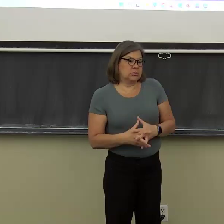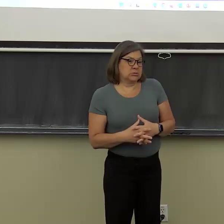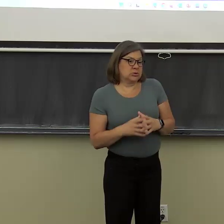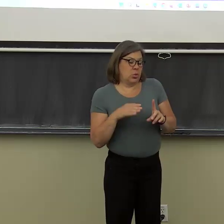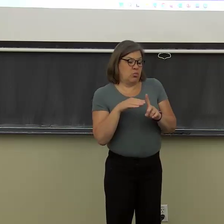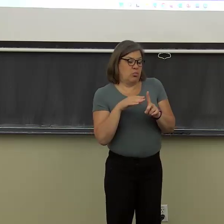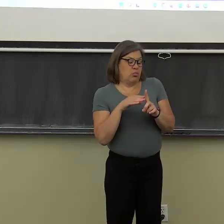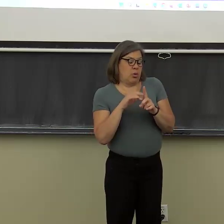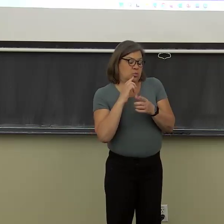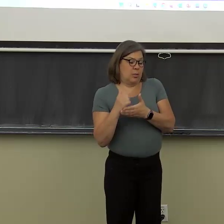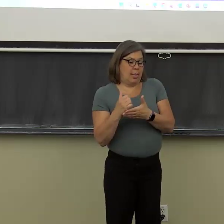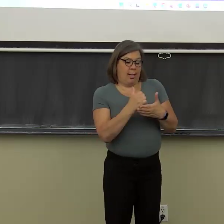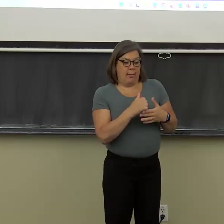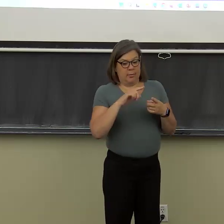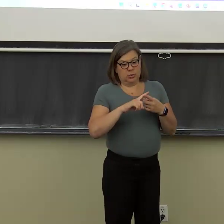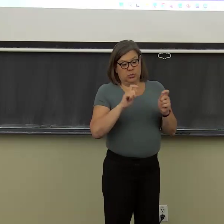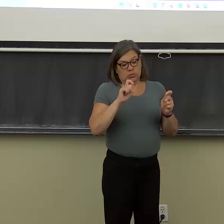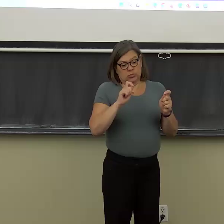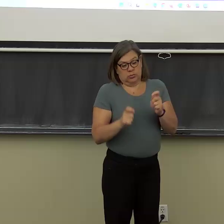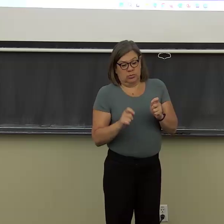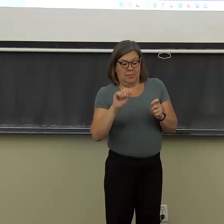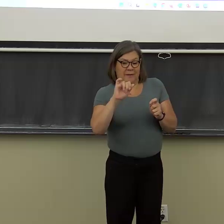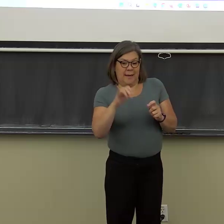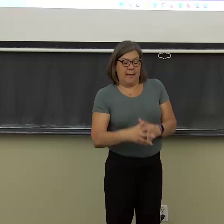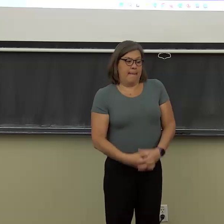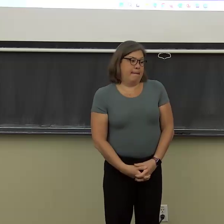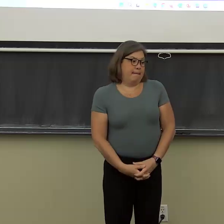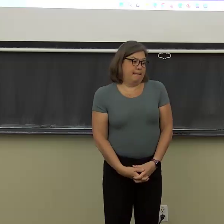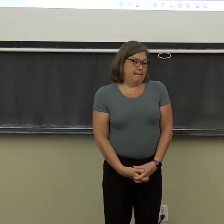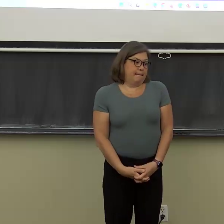the prompts also help to shape the AI.